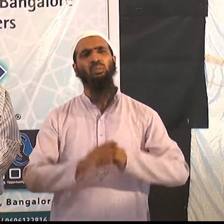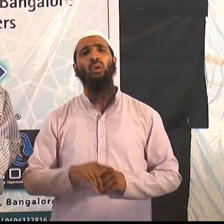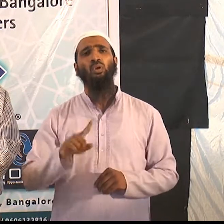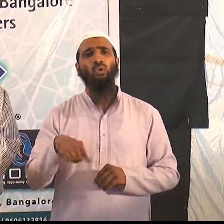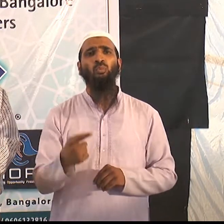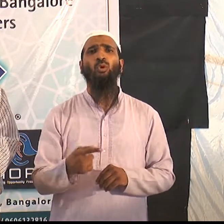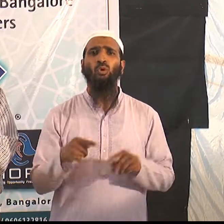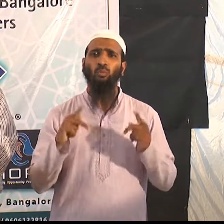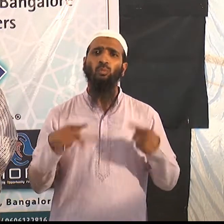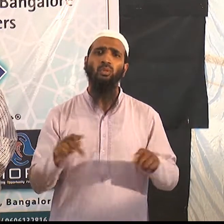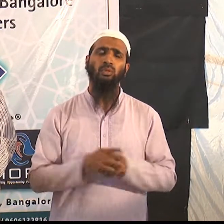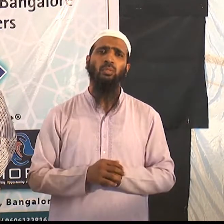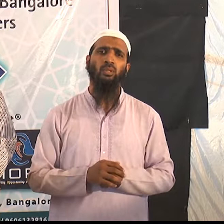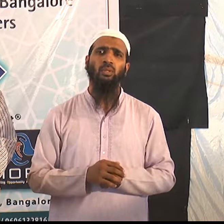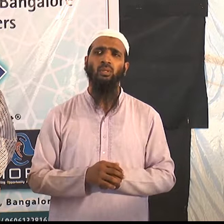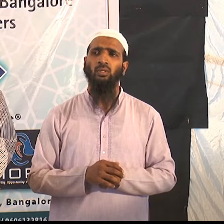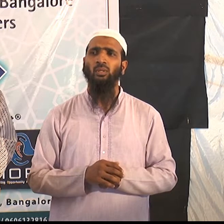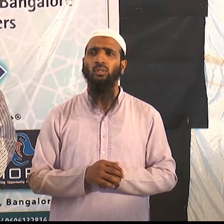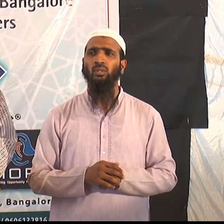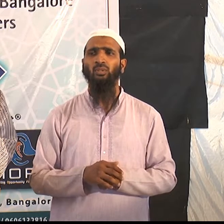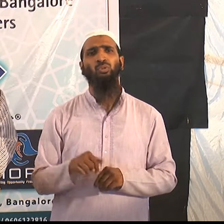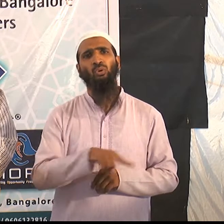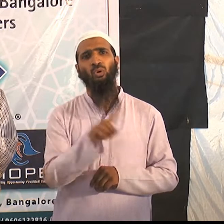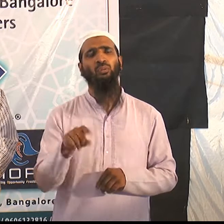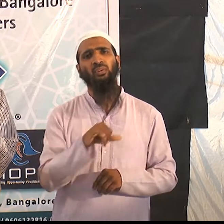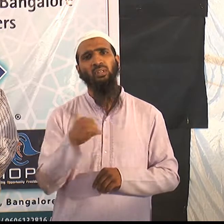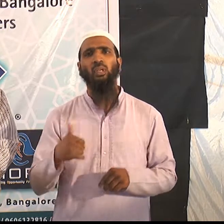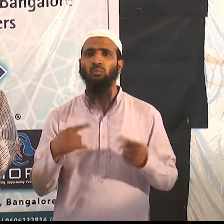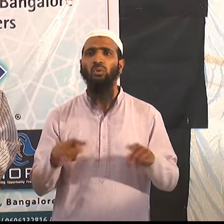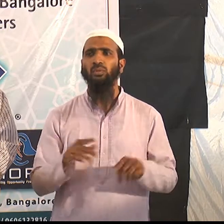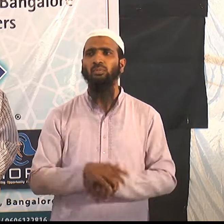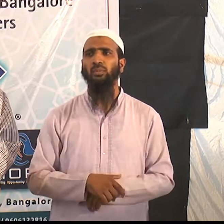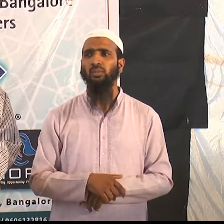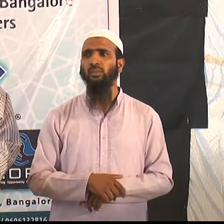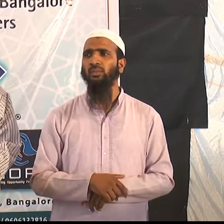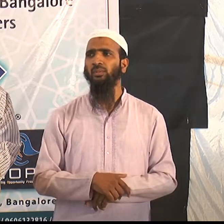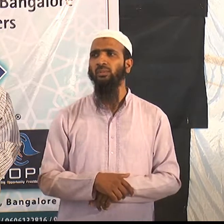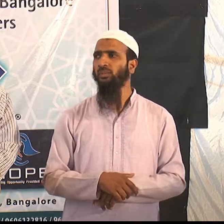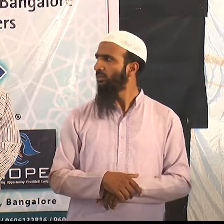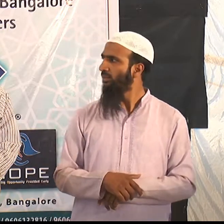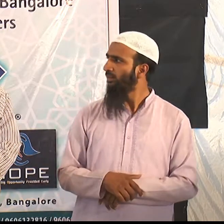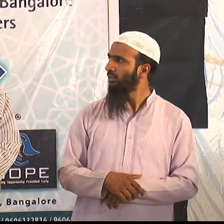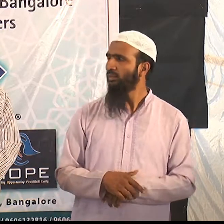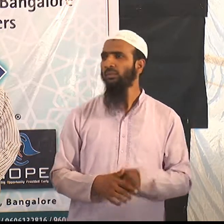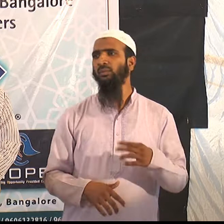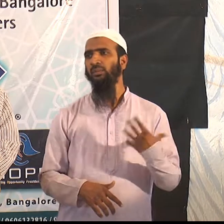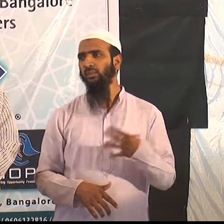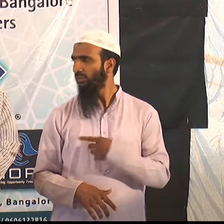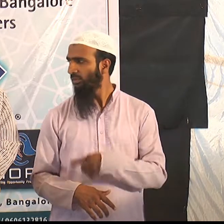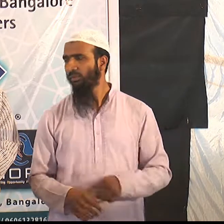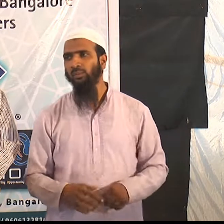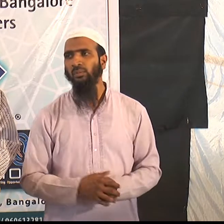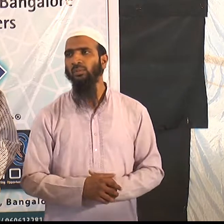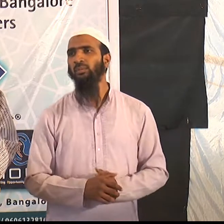Total annihilation will take place. But tarry a little. Every dark cloud has a